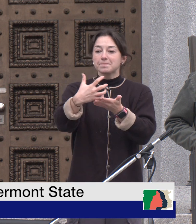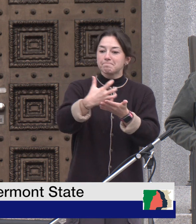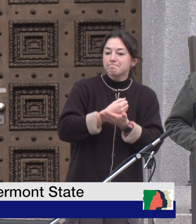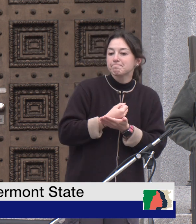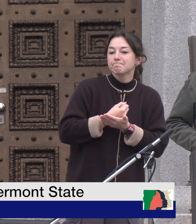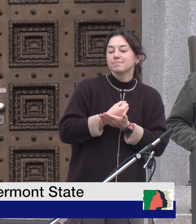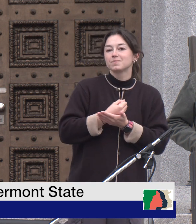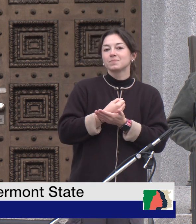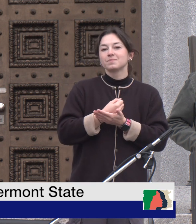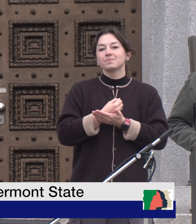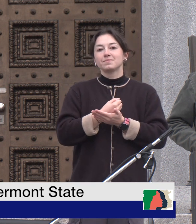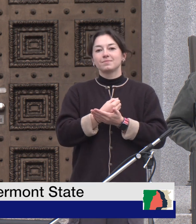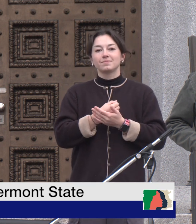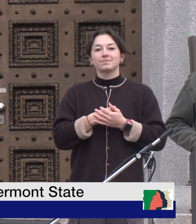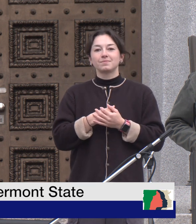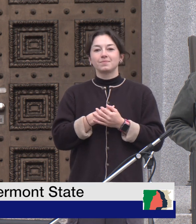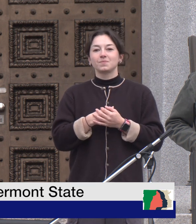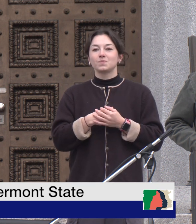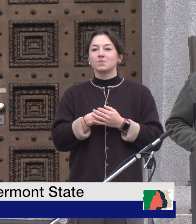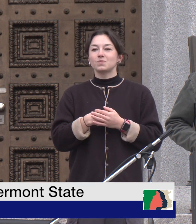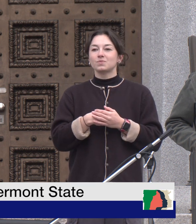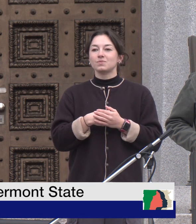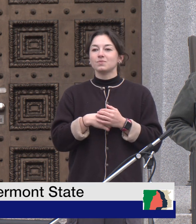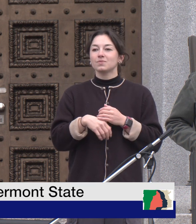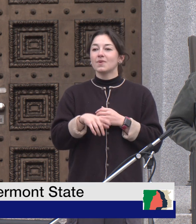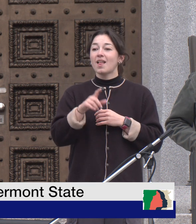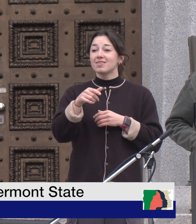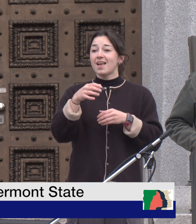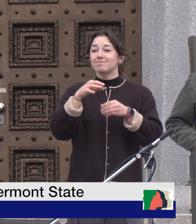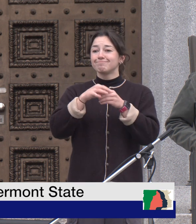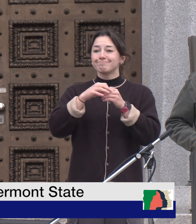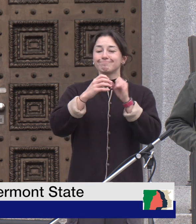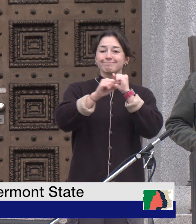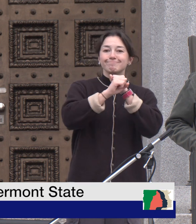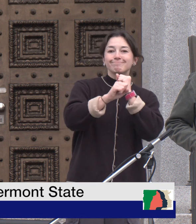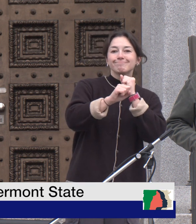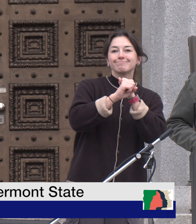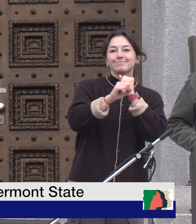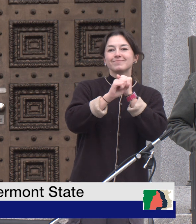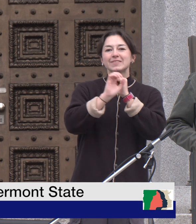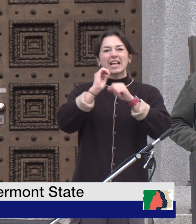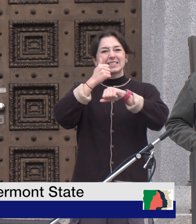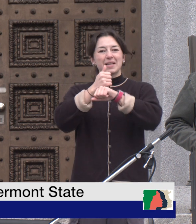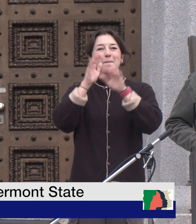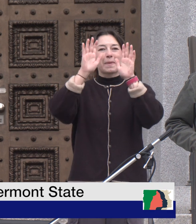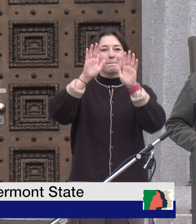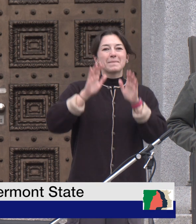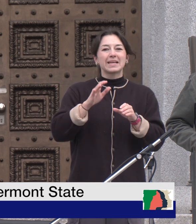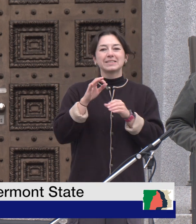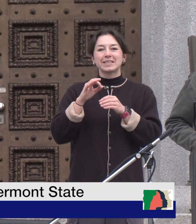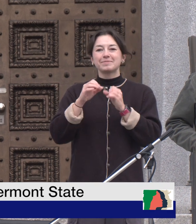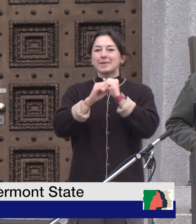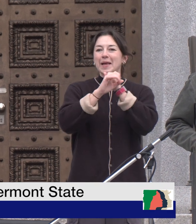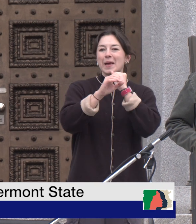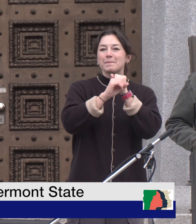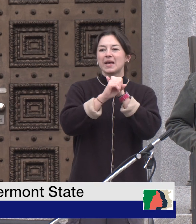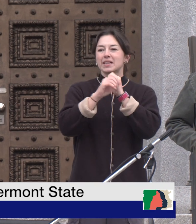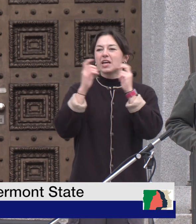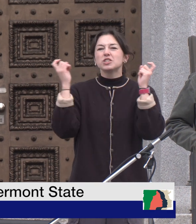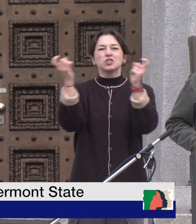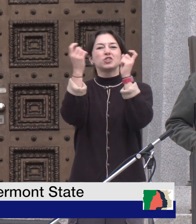a stellar campaign that takes most people 2 or 3 years. Let's have a cheer